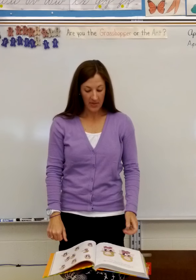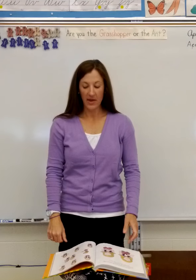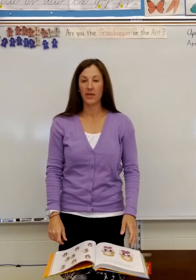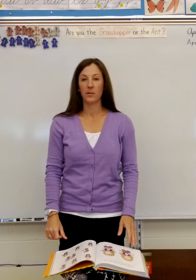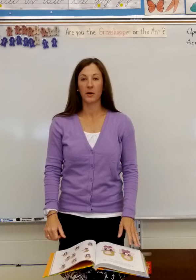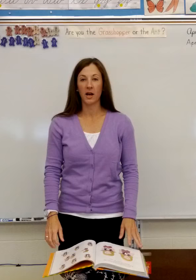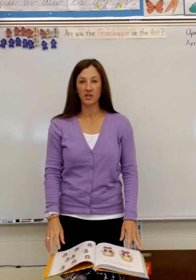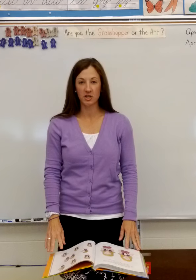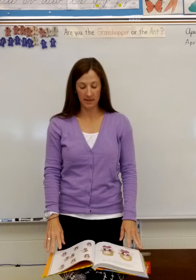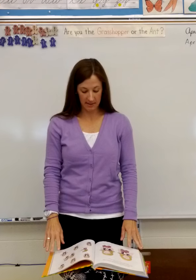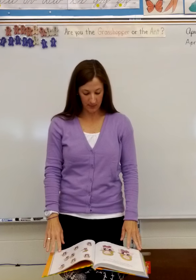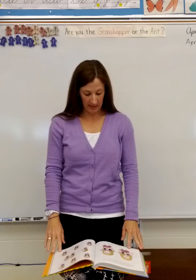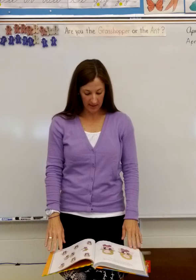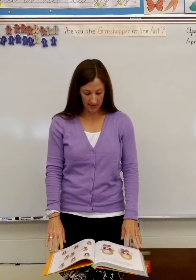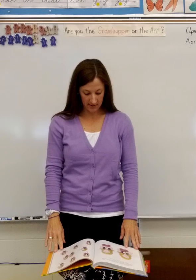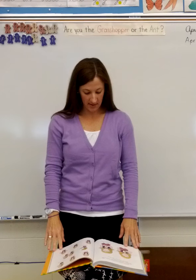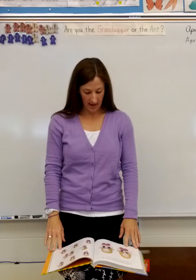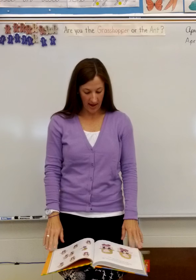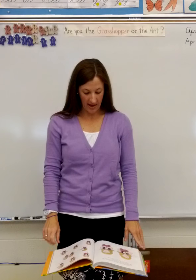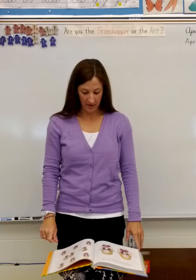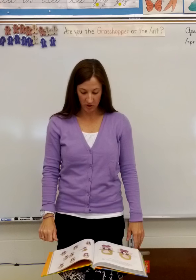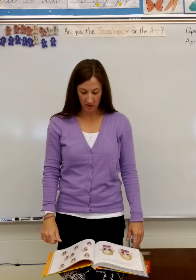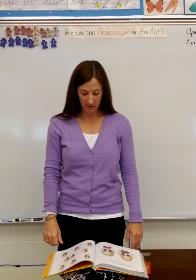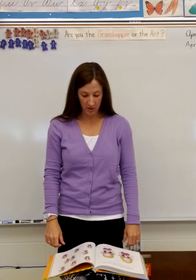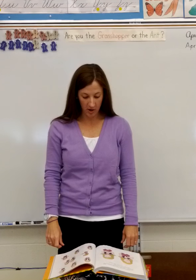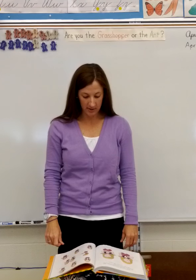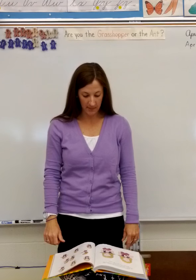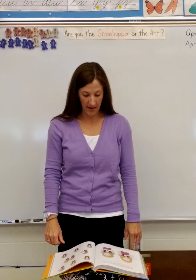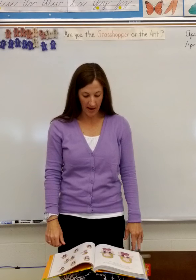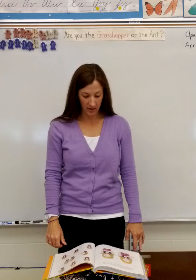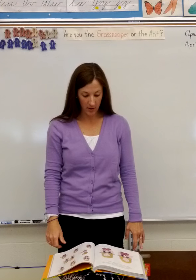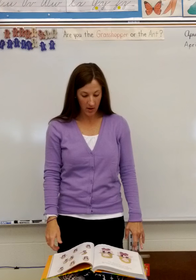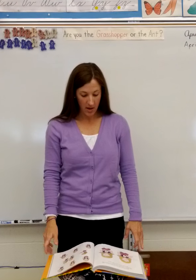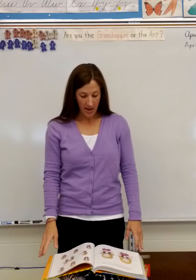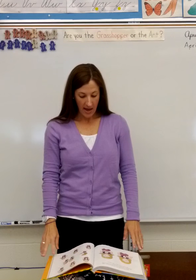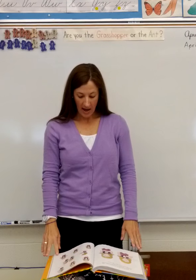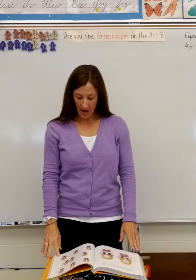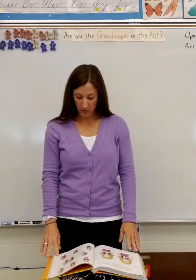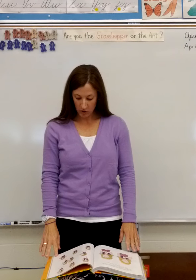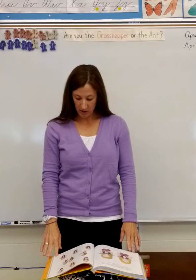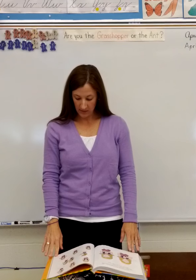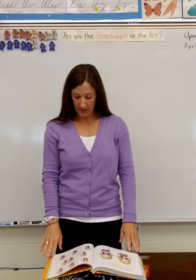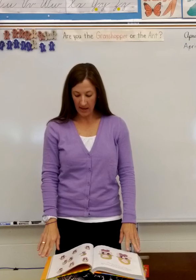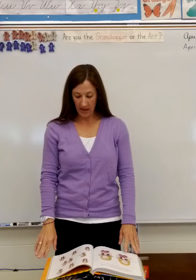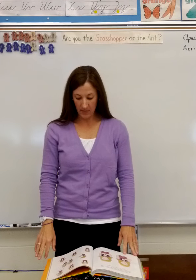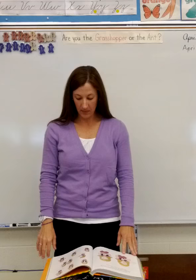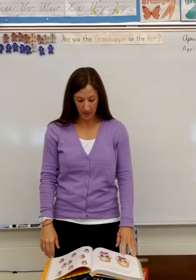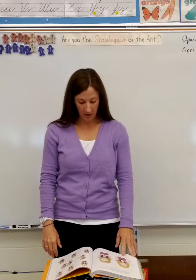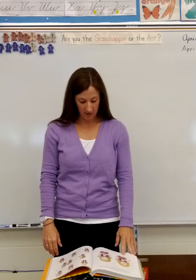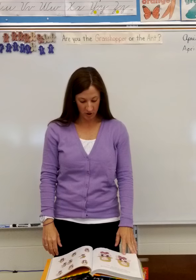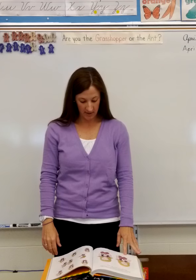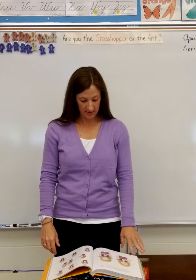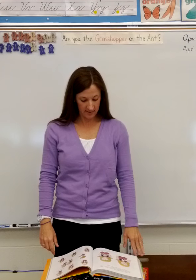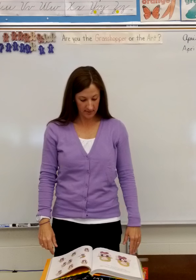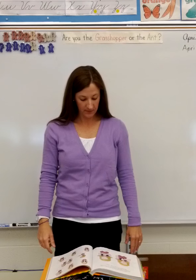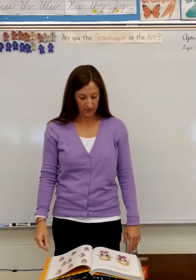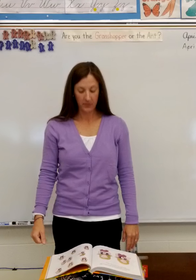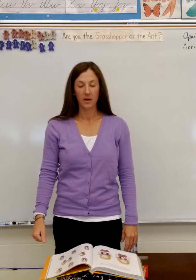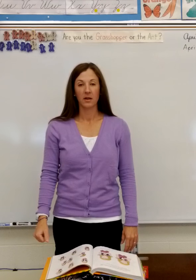Then the percussionist speaks, and she talks about how she became a percussionist. The